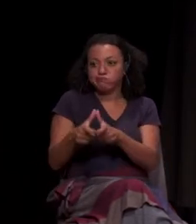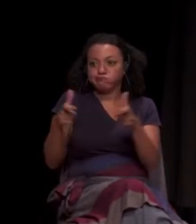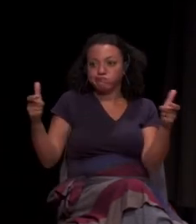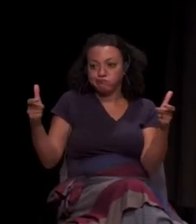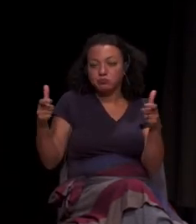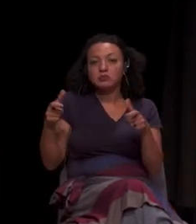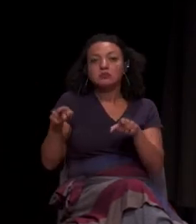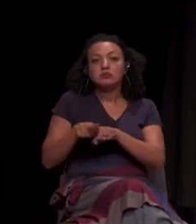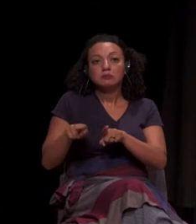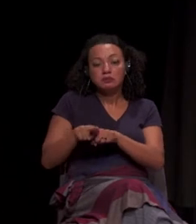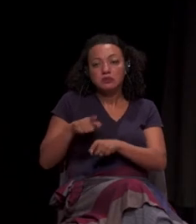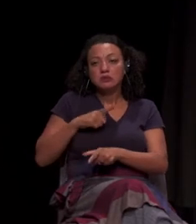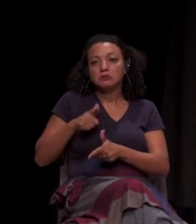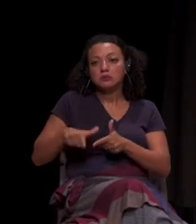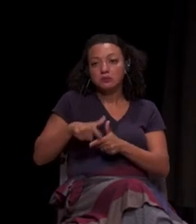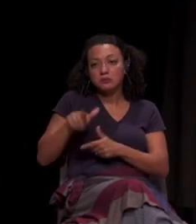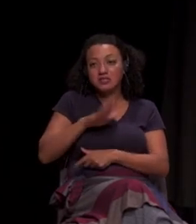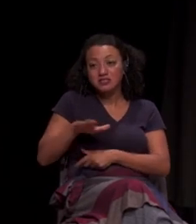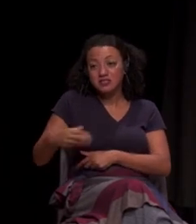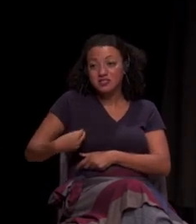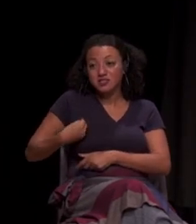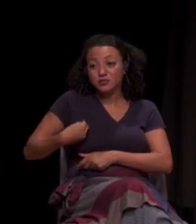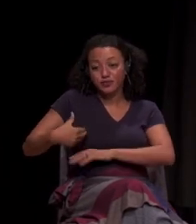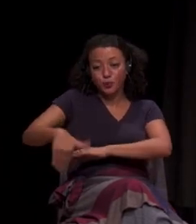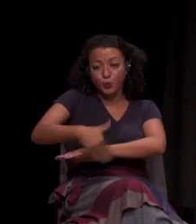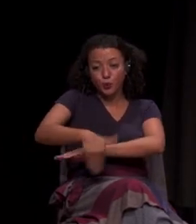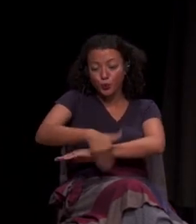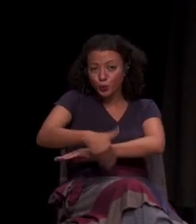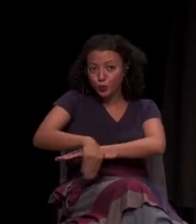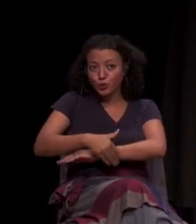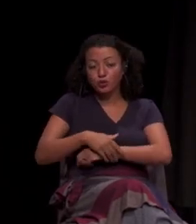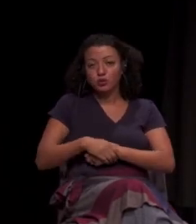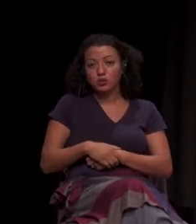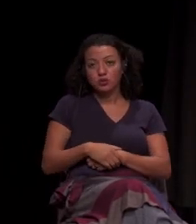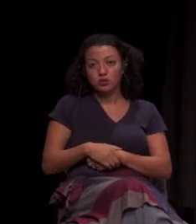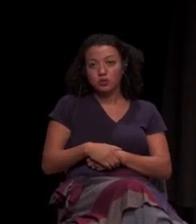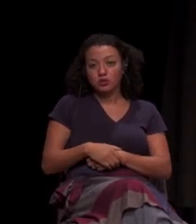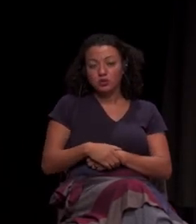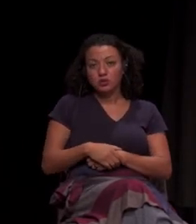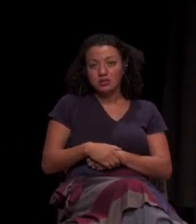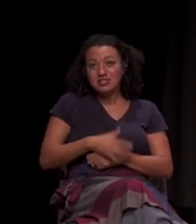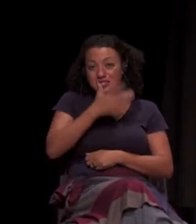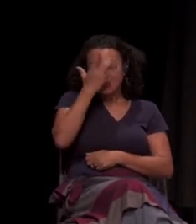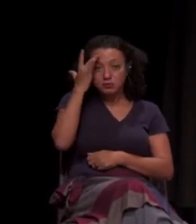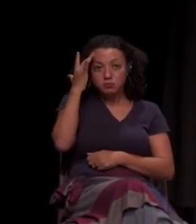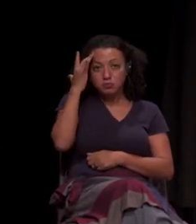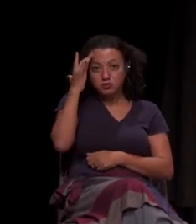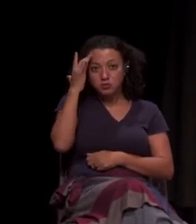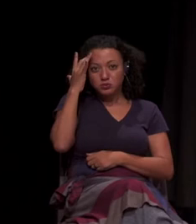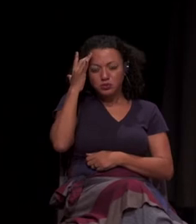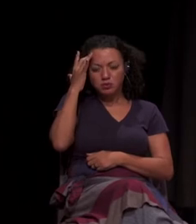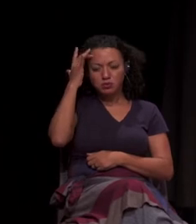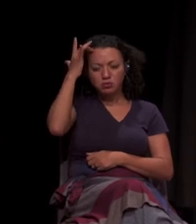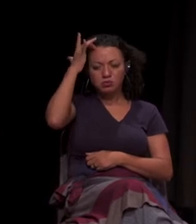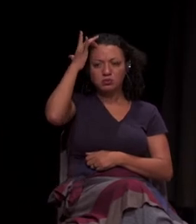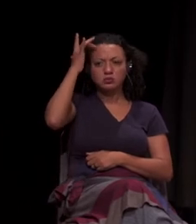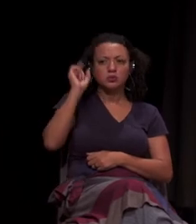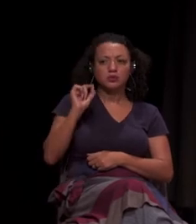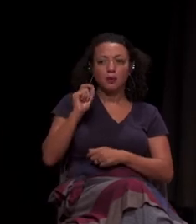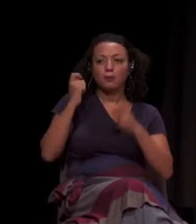on. The thing that gets people mobilized, ironically, to protest, to march on certain things, are issues relating